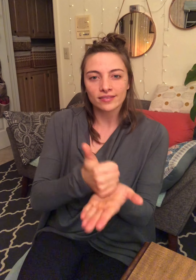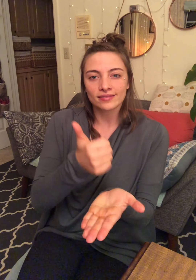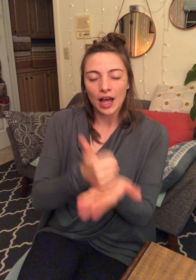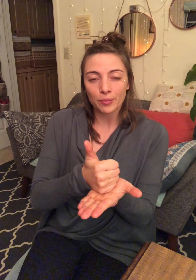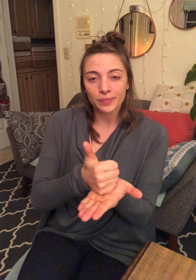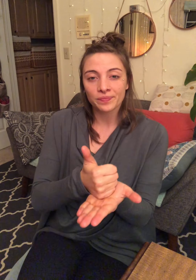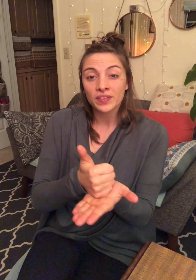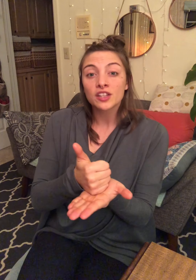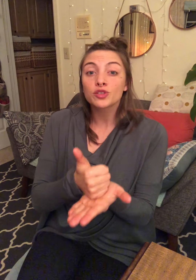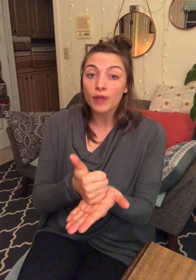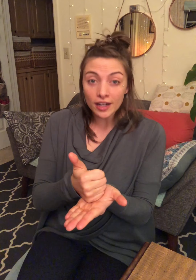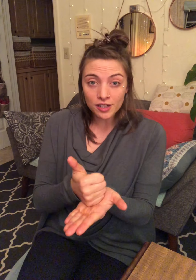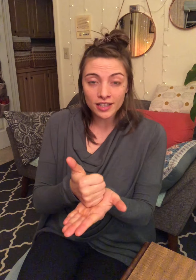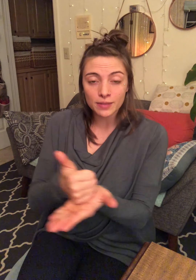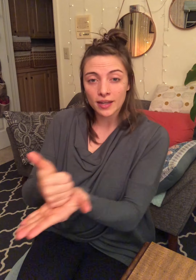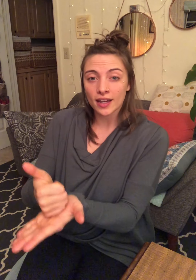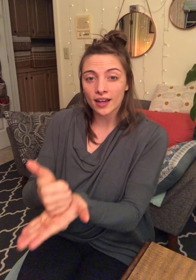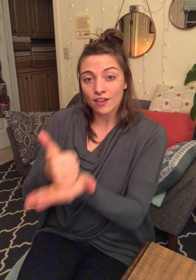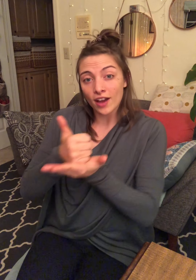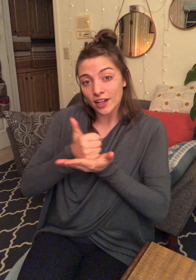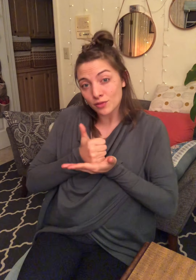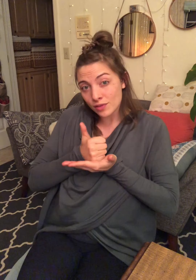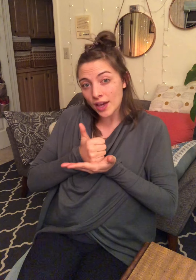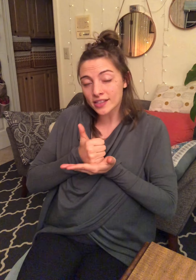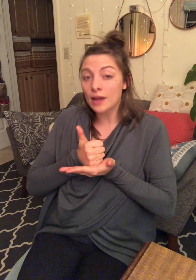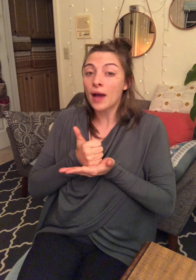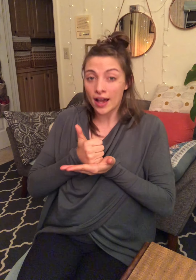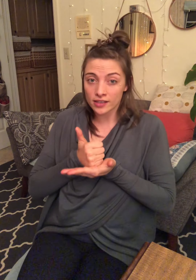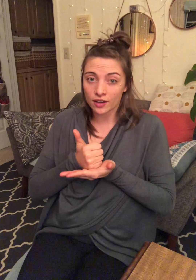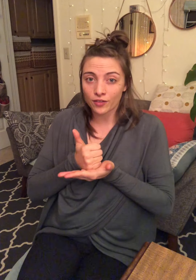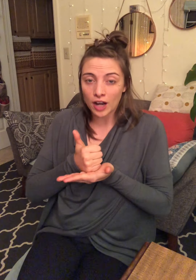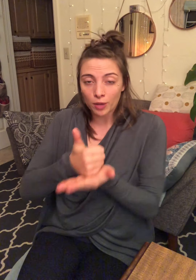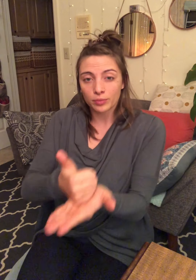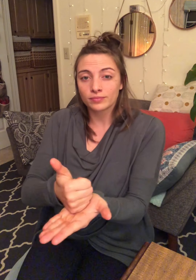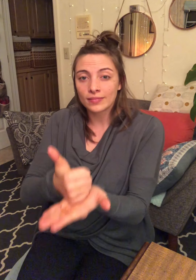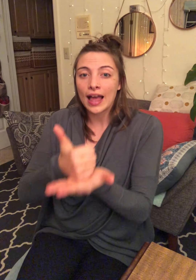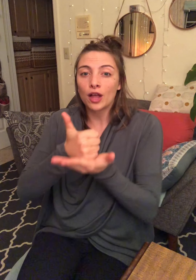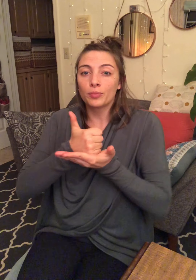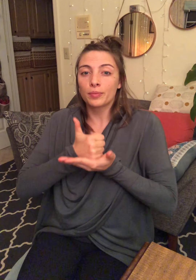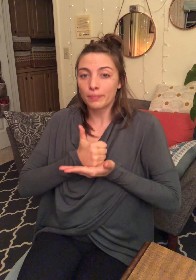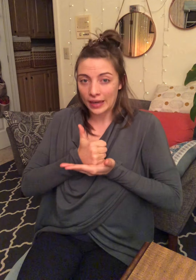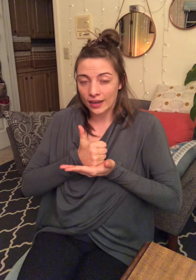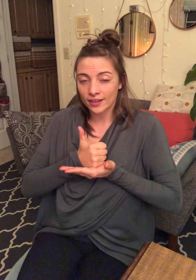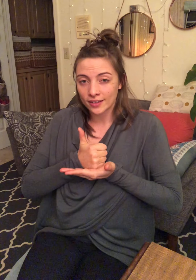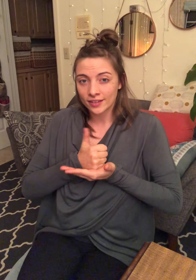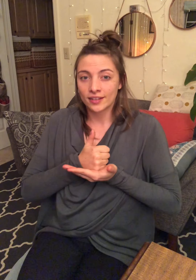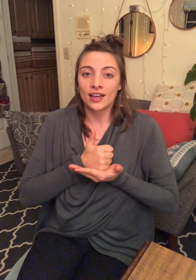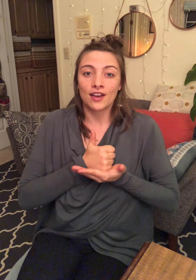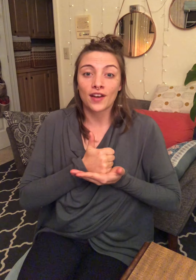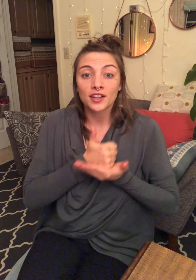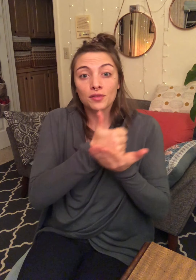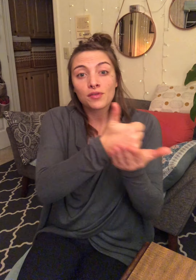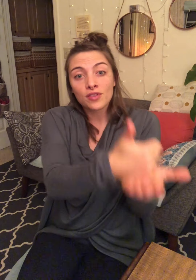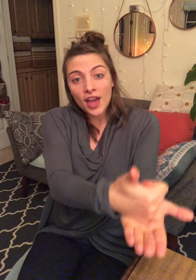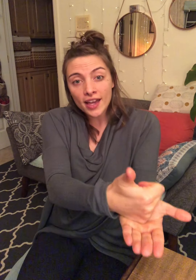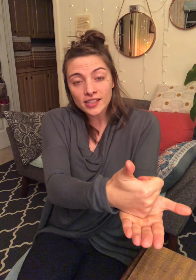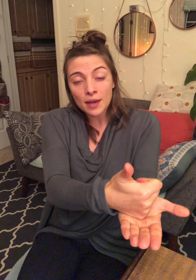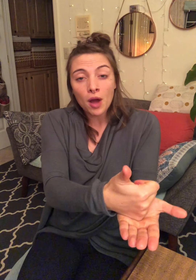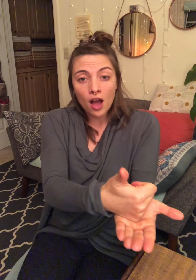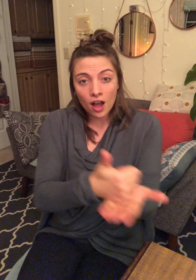help. Directionally speaking, if I do this, I'm asking for help. Help me. If I do this, I'm